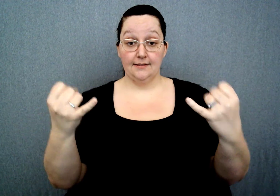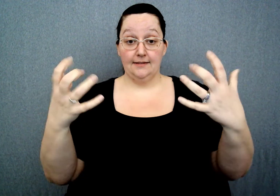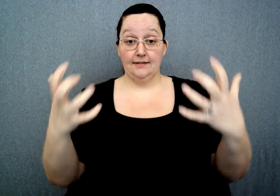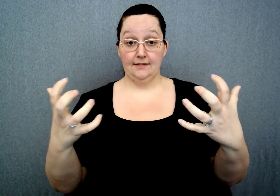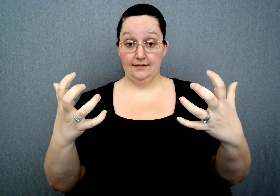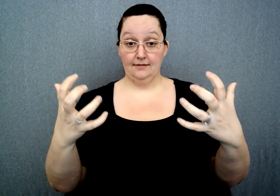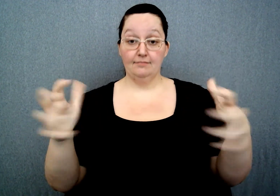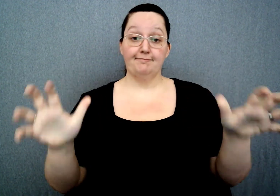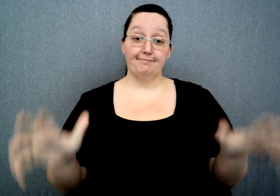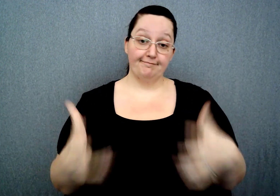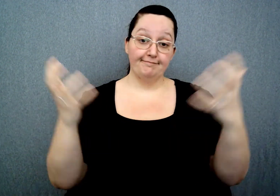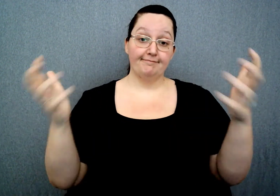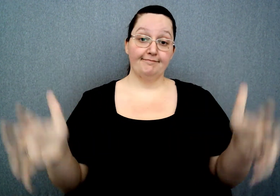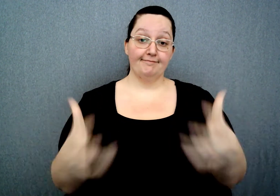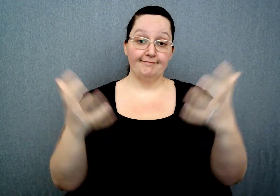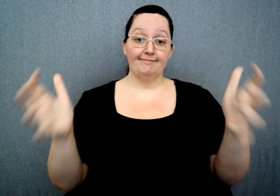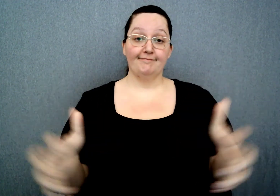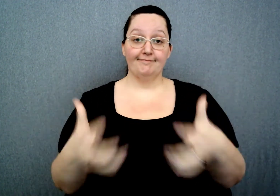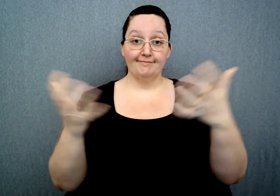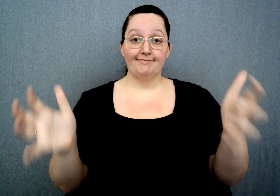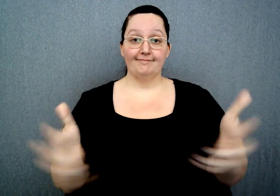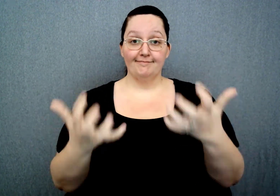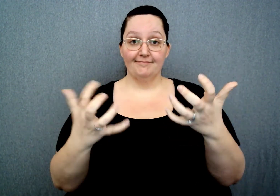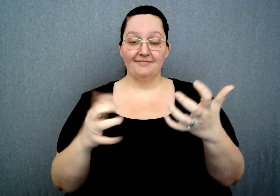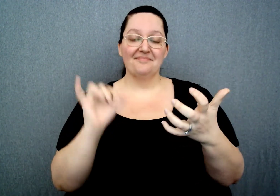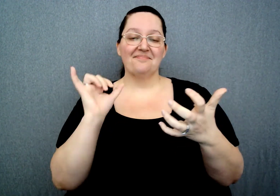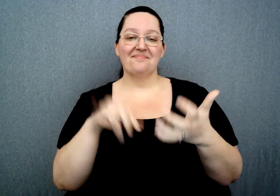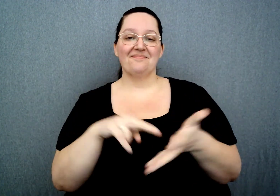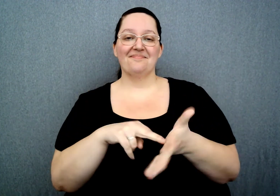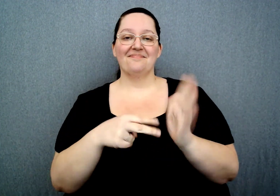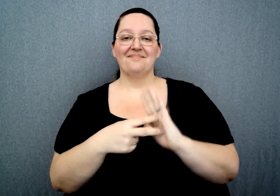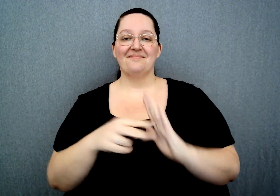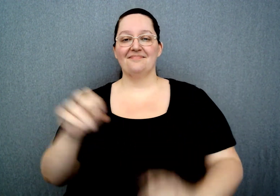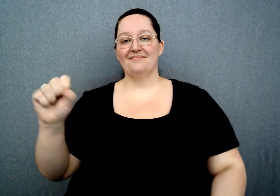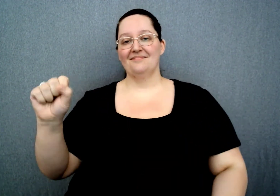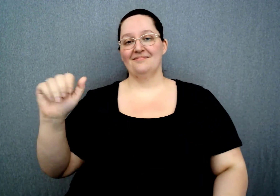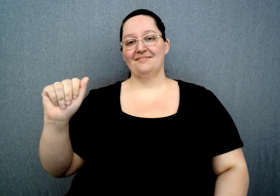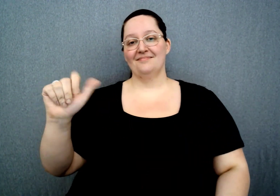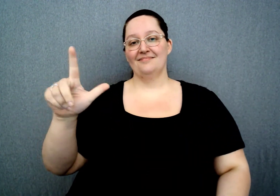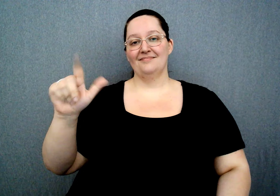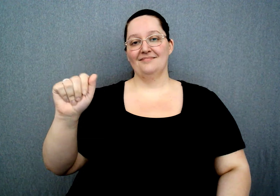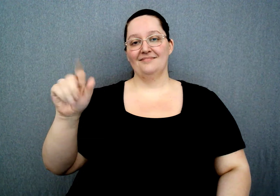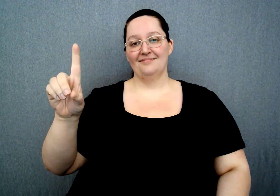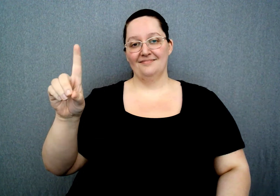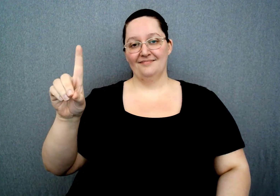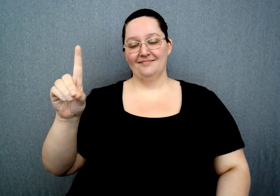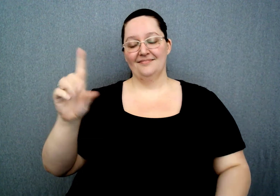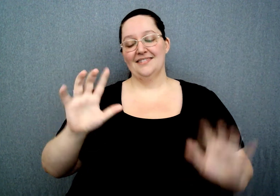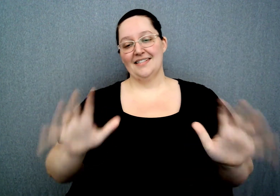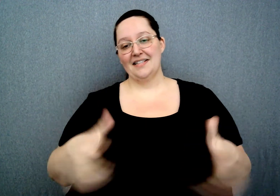If you change your hand shapes to bent 5s, this becomes the sign for salad.